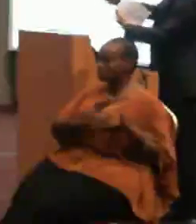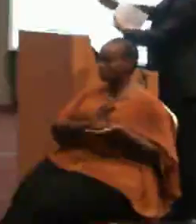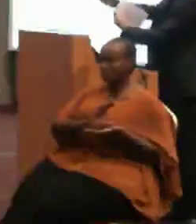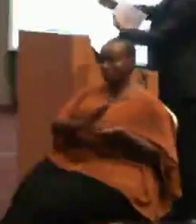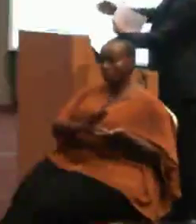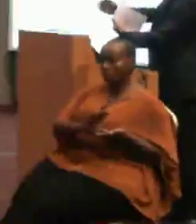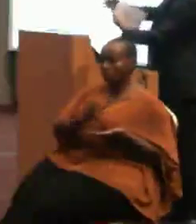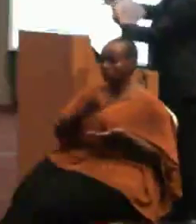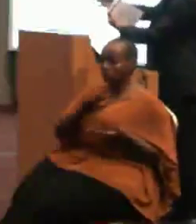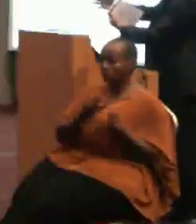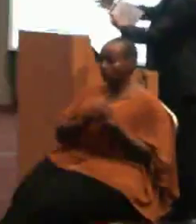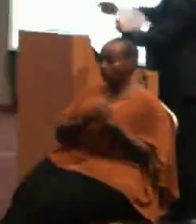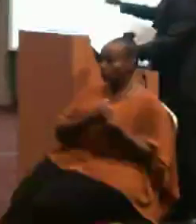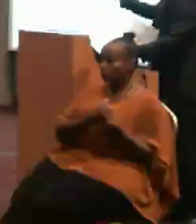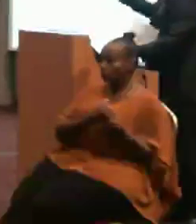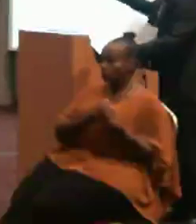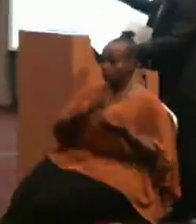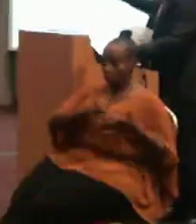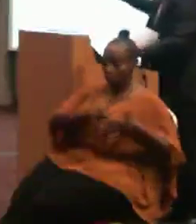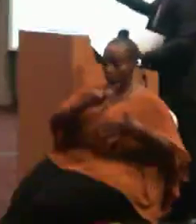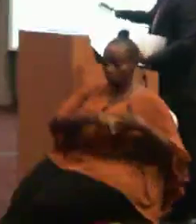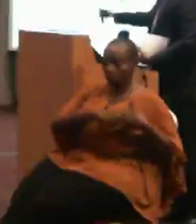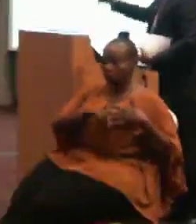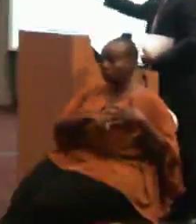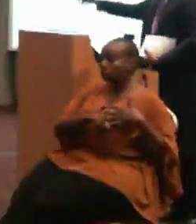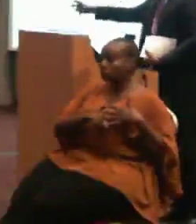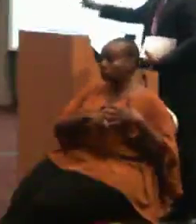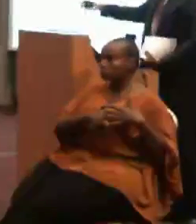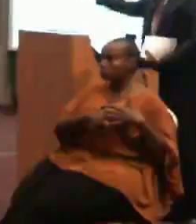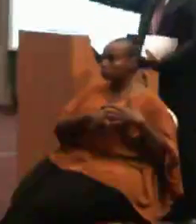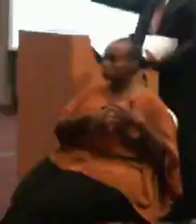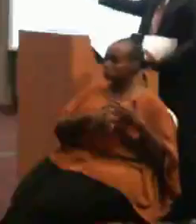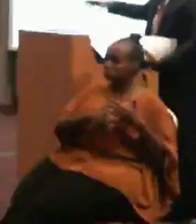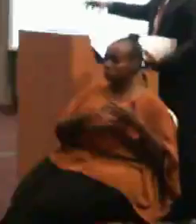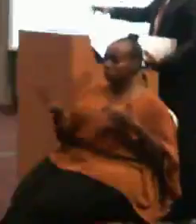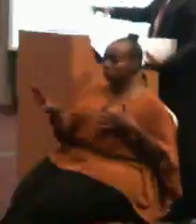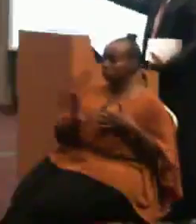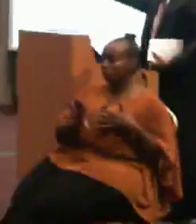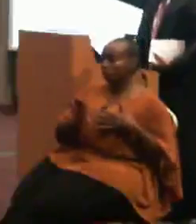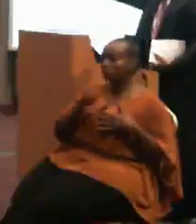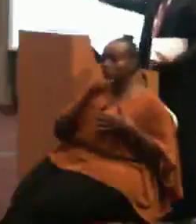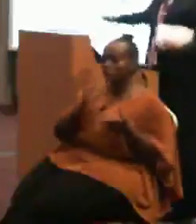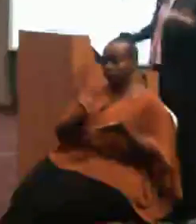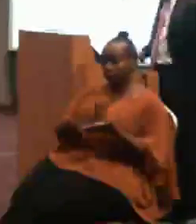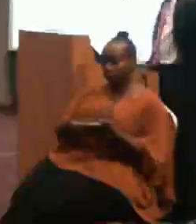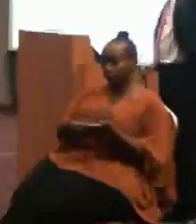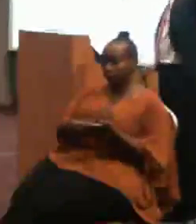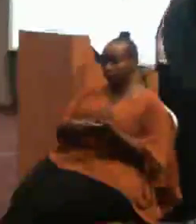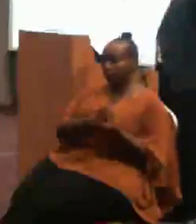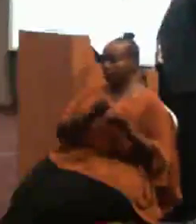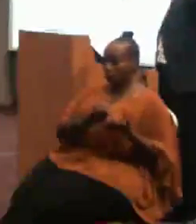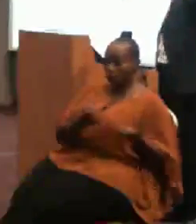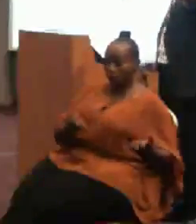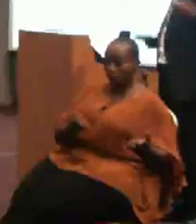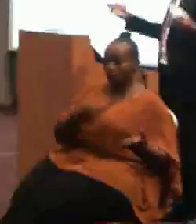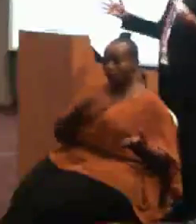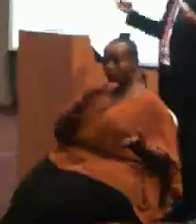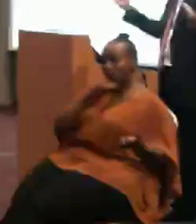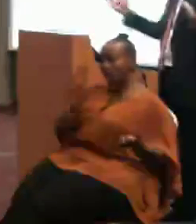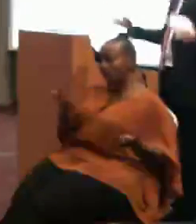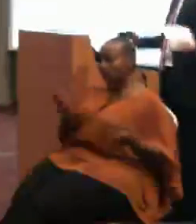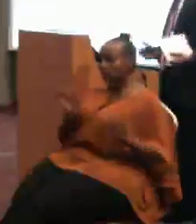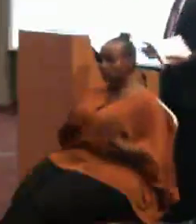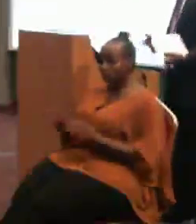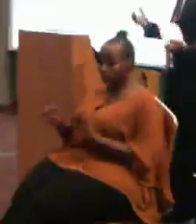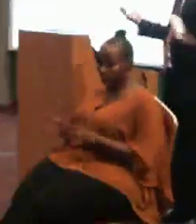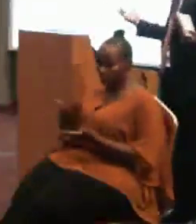if something happens in that project, the project sponsors will claim the asset, but it will then compromise the other lenders. And I think that's